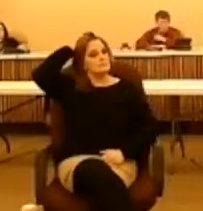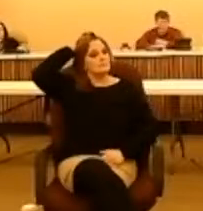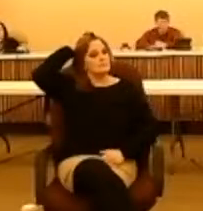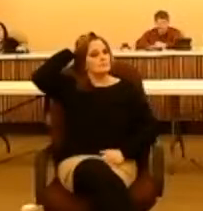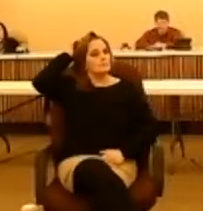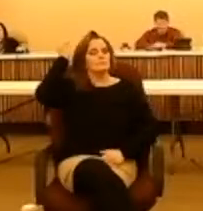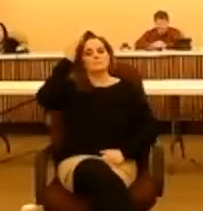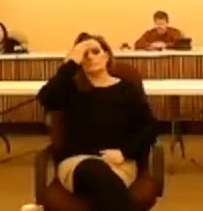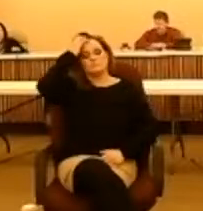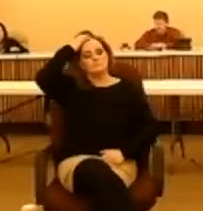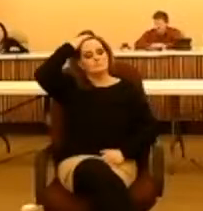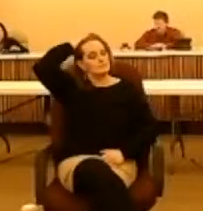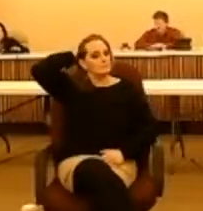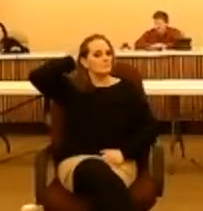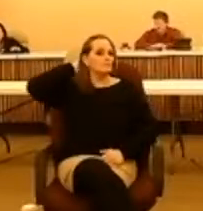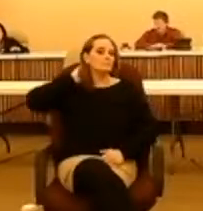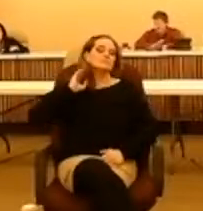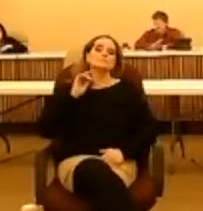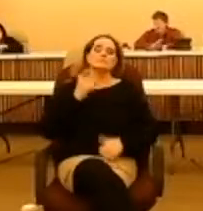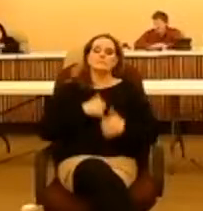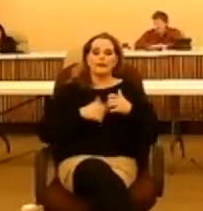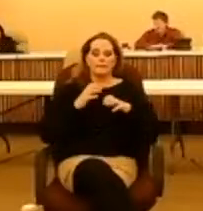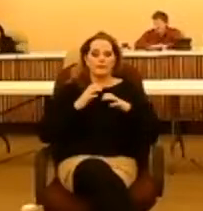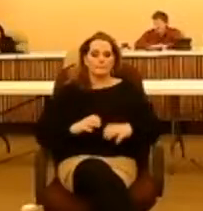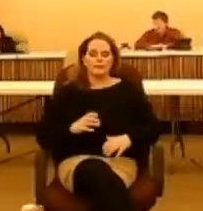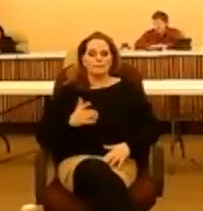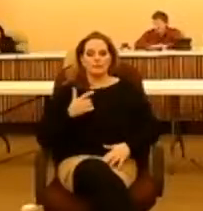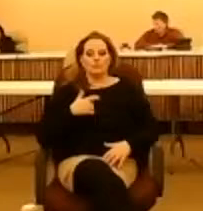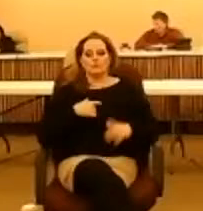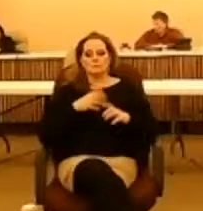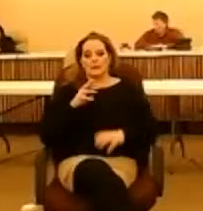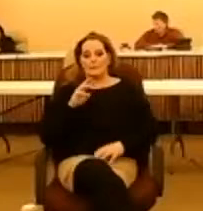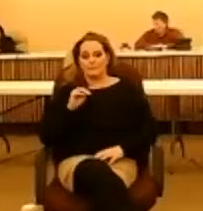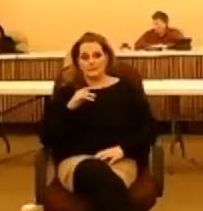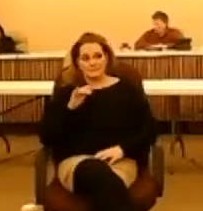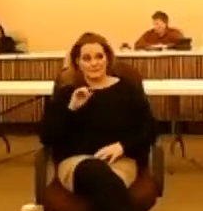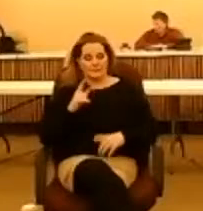Do we have any committee or miscellaneous reports?